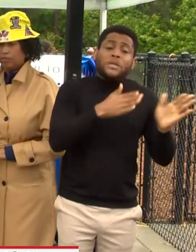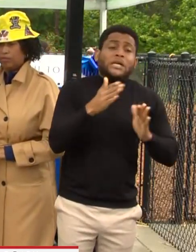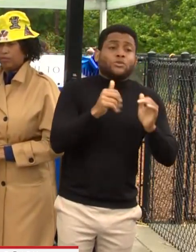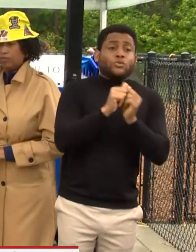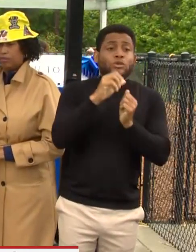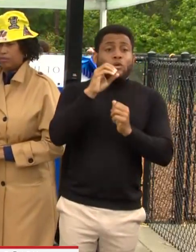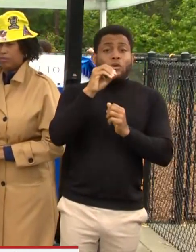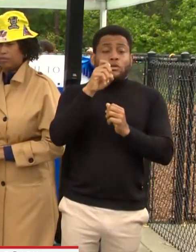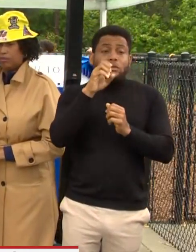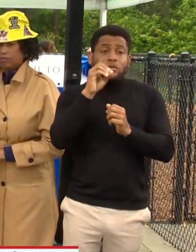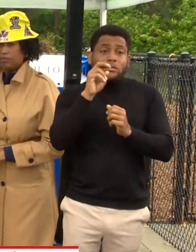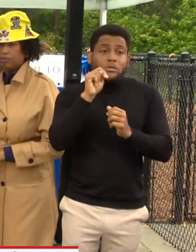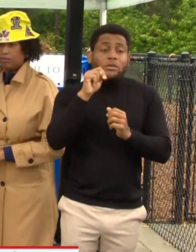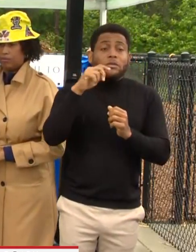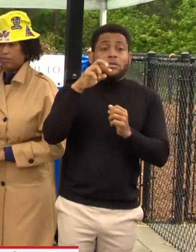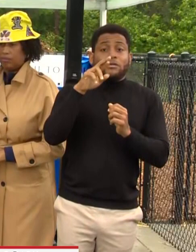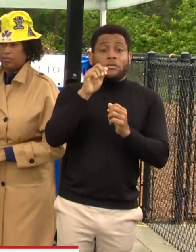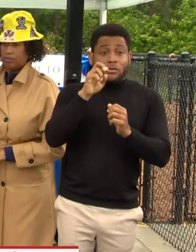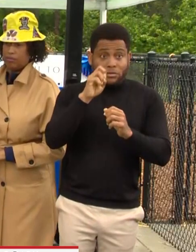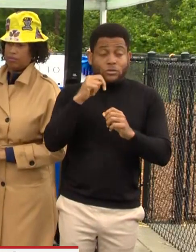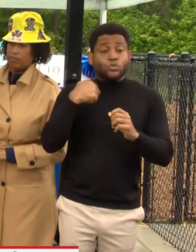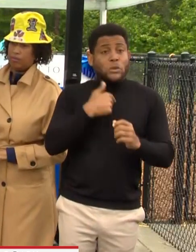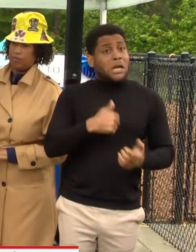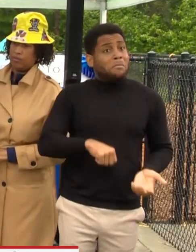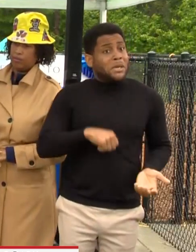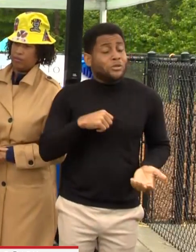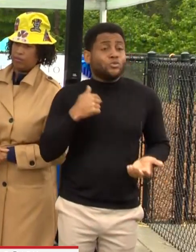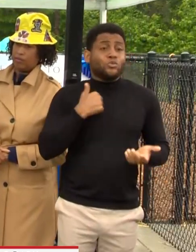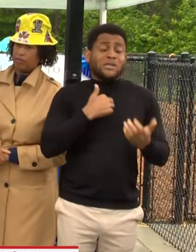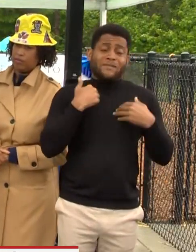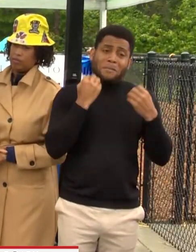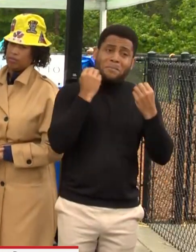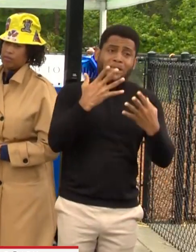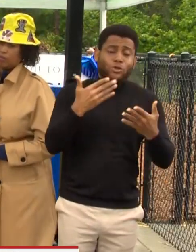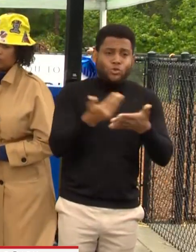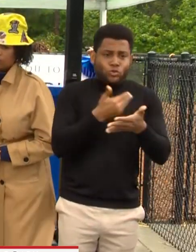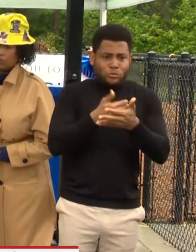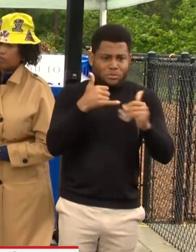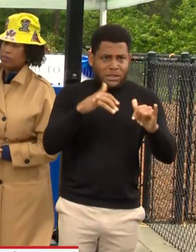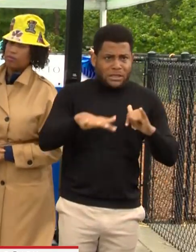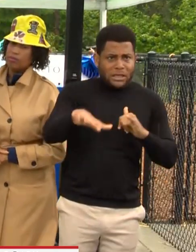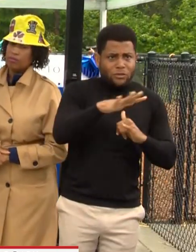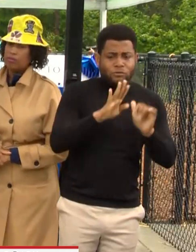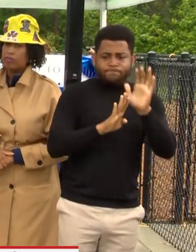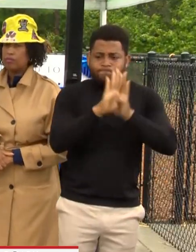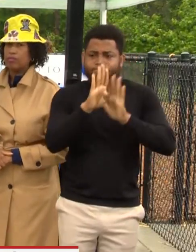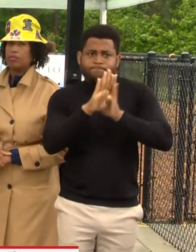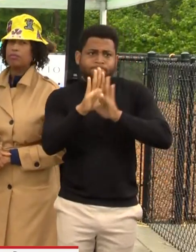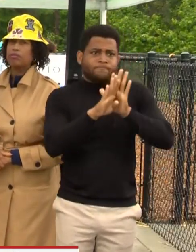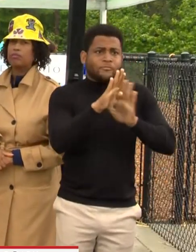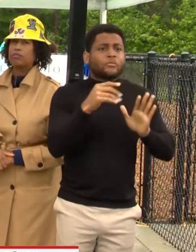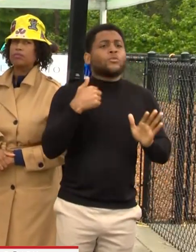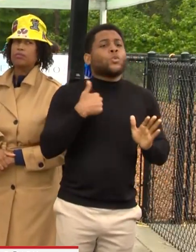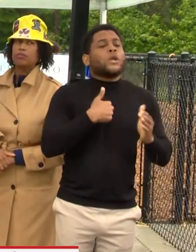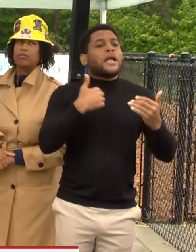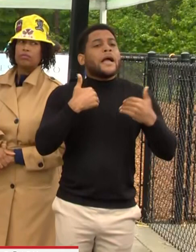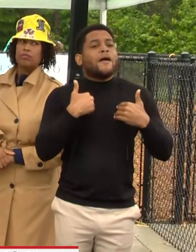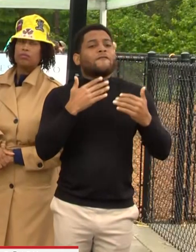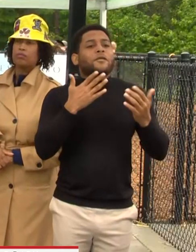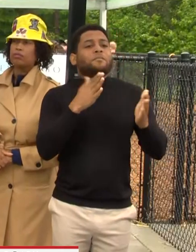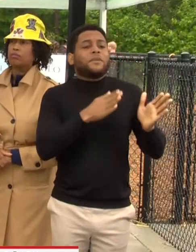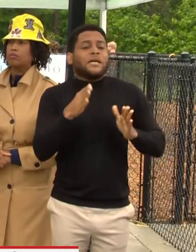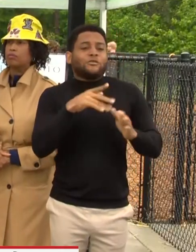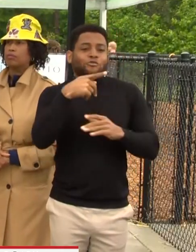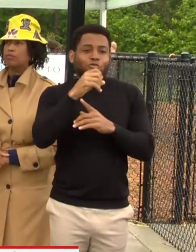new playgrounds in Ox and Run in the coming months this summer. And the dog park is something that's planned in the out years. And also, I failed to